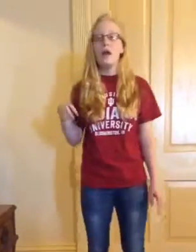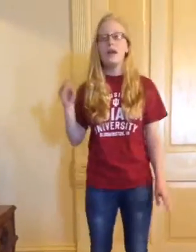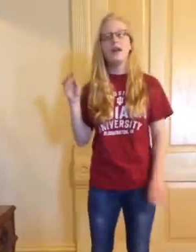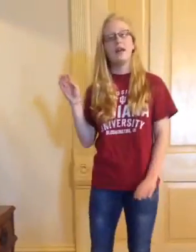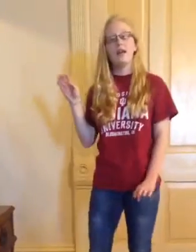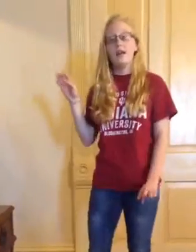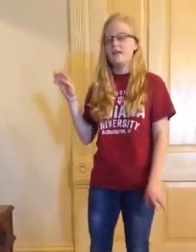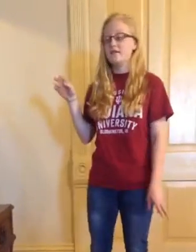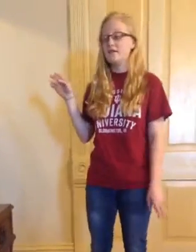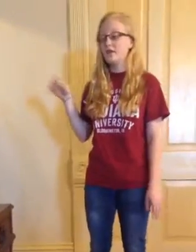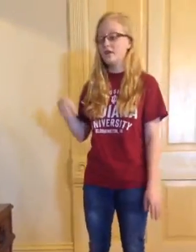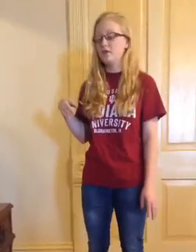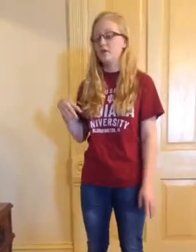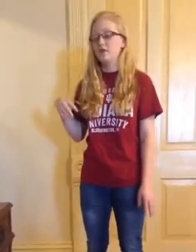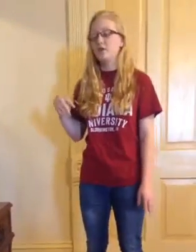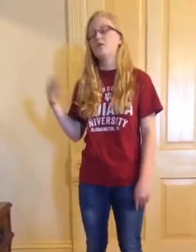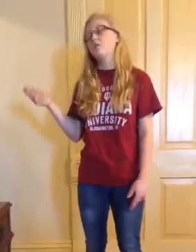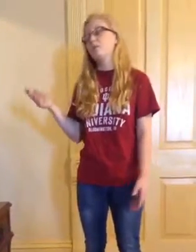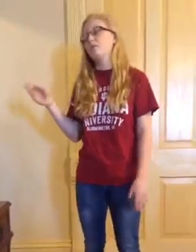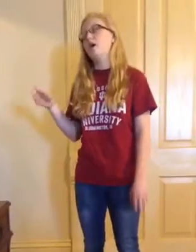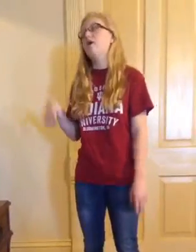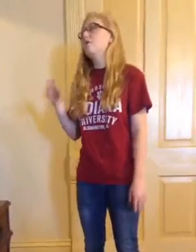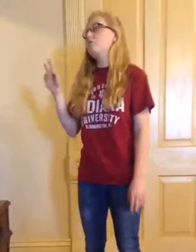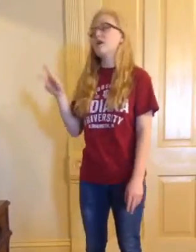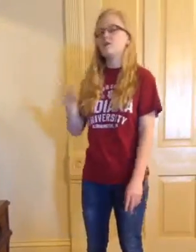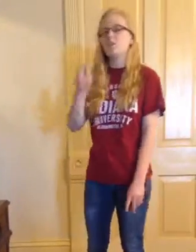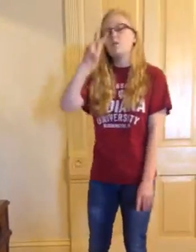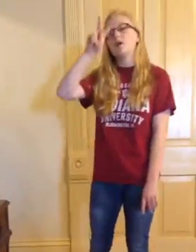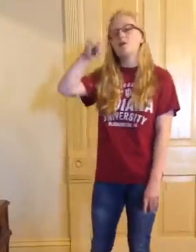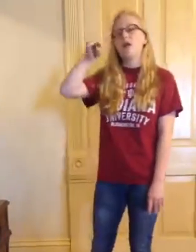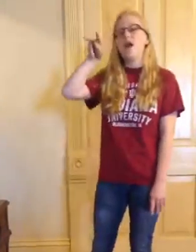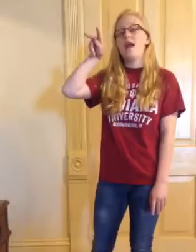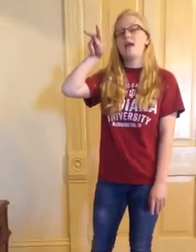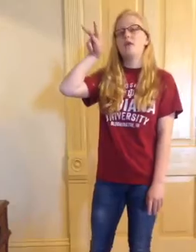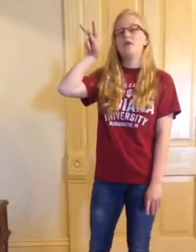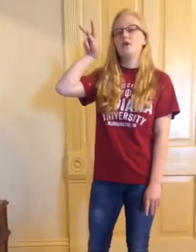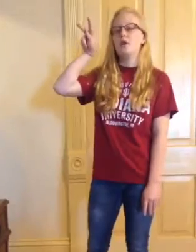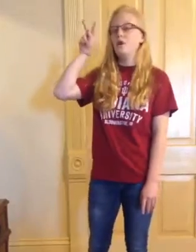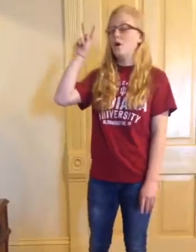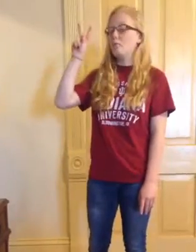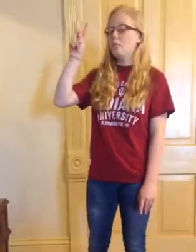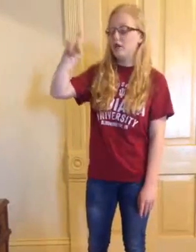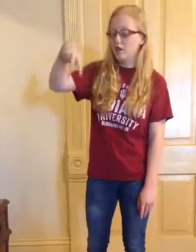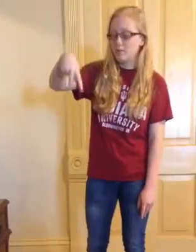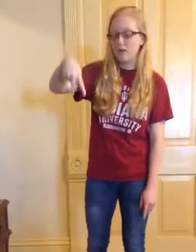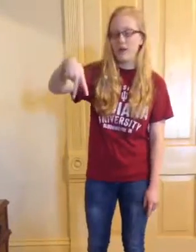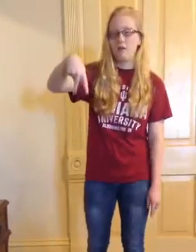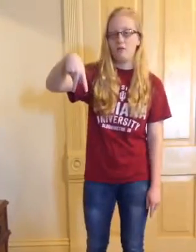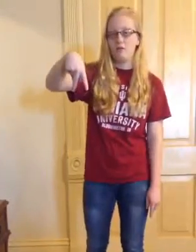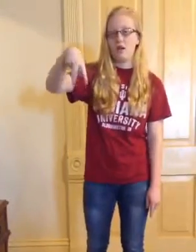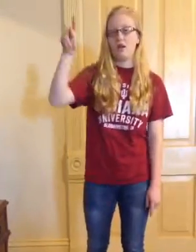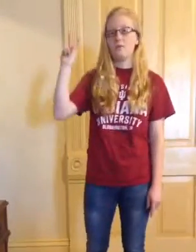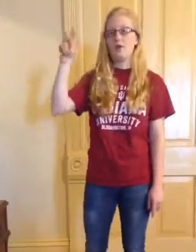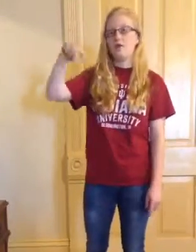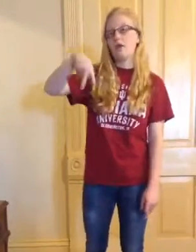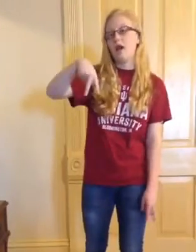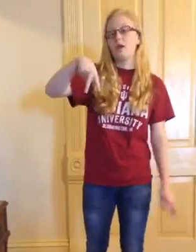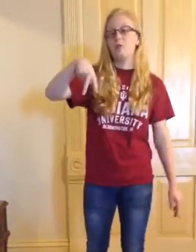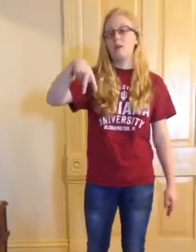P is the weird one. P is pretty much K, but upside down. So you got upside down K to make